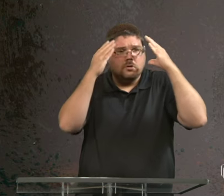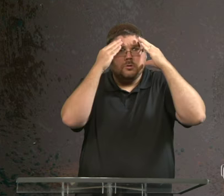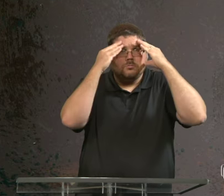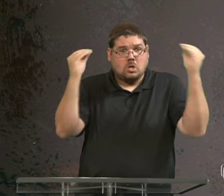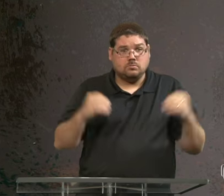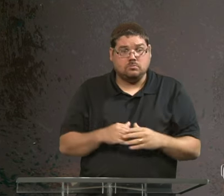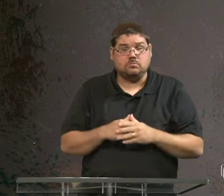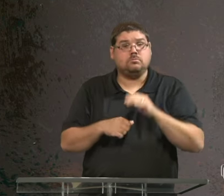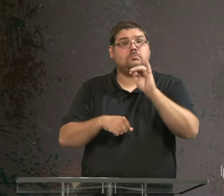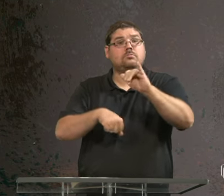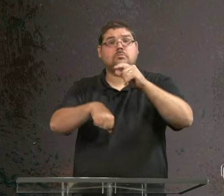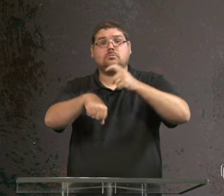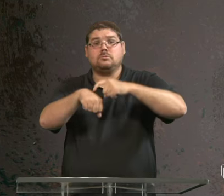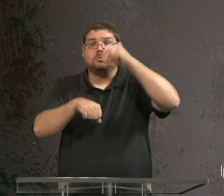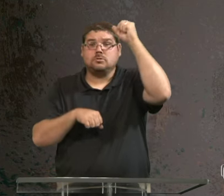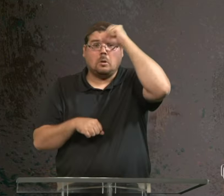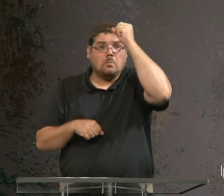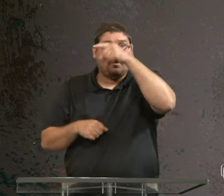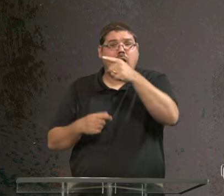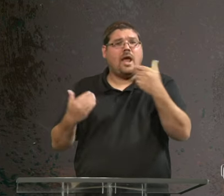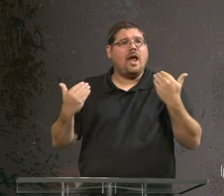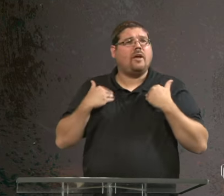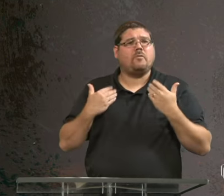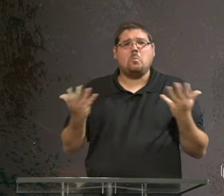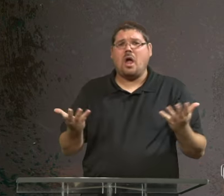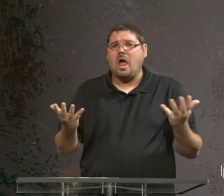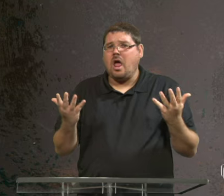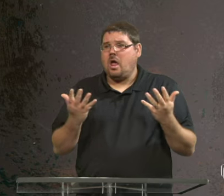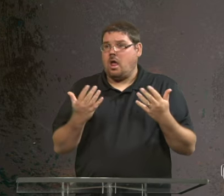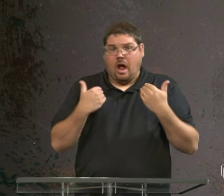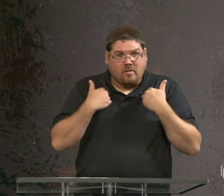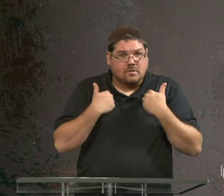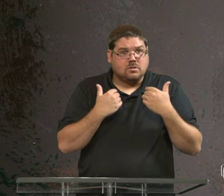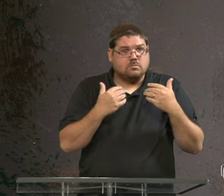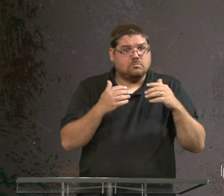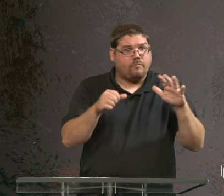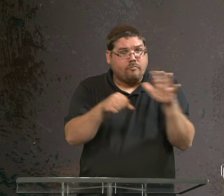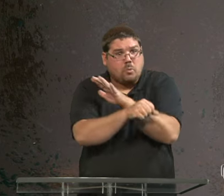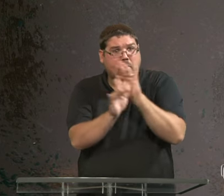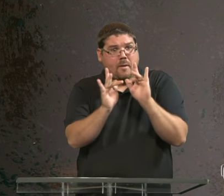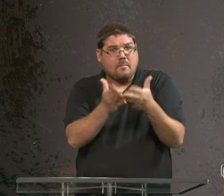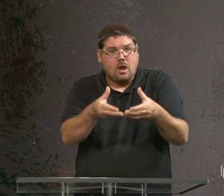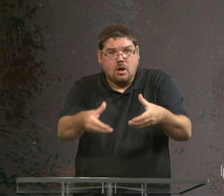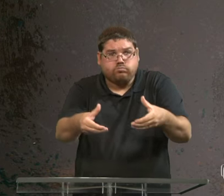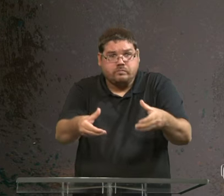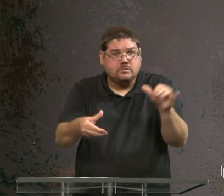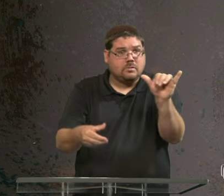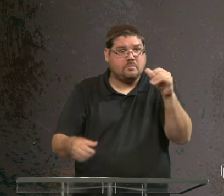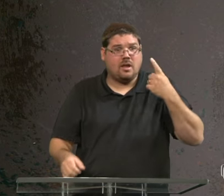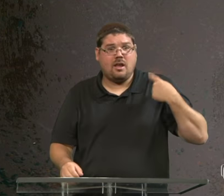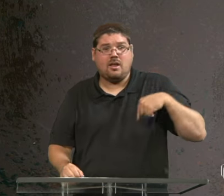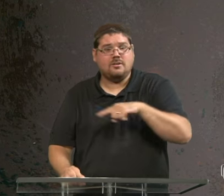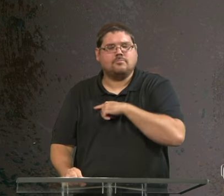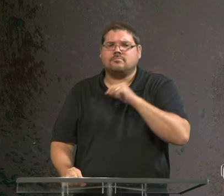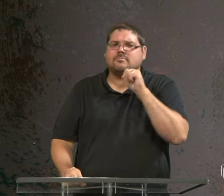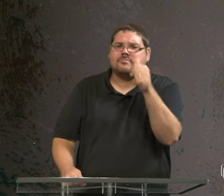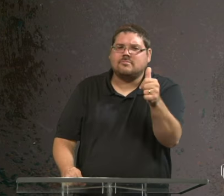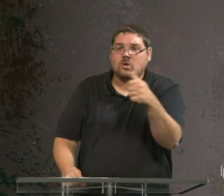his statutes, as it was written in the law of Moses. Now, did Solomon have